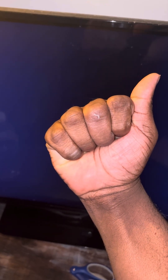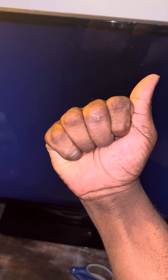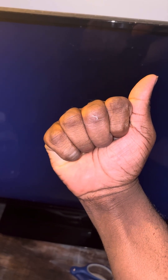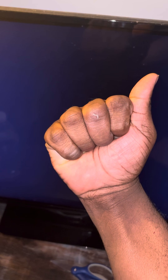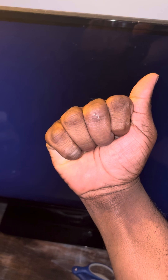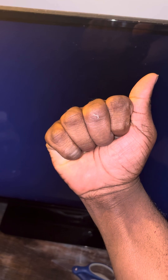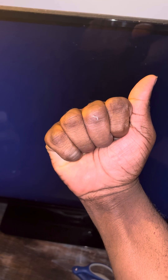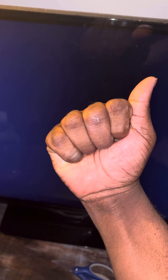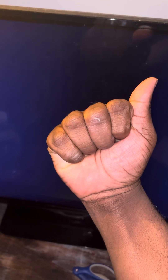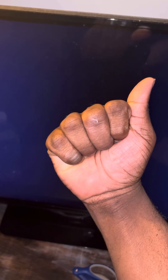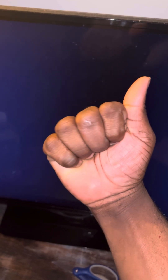Apple.